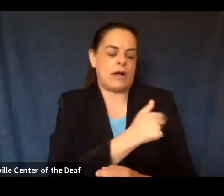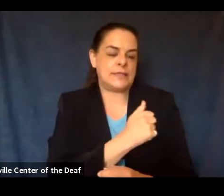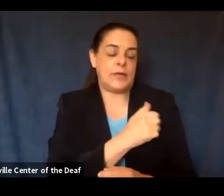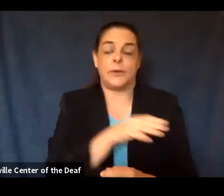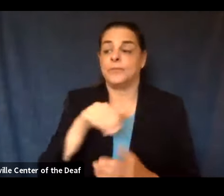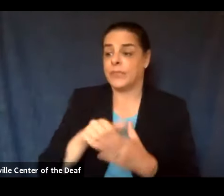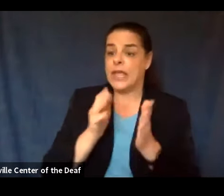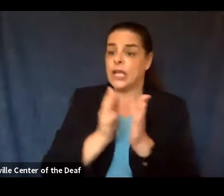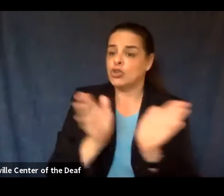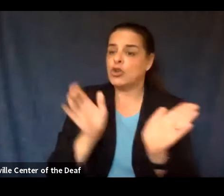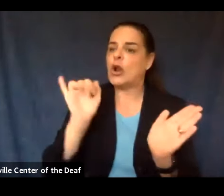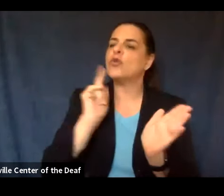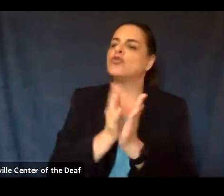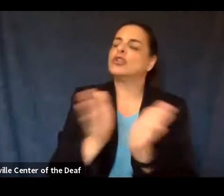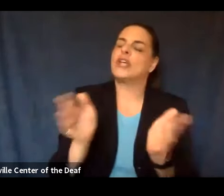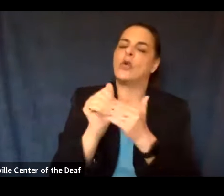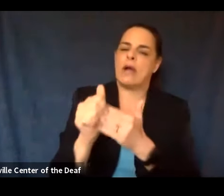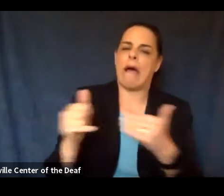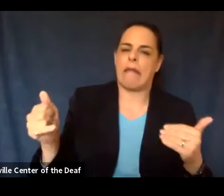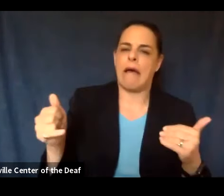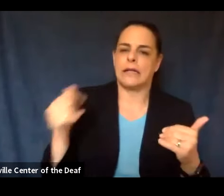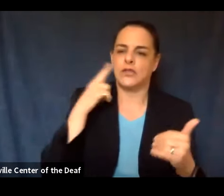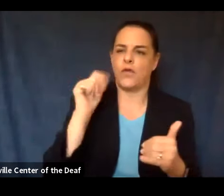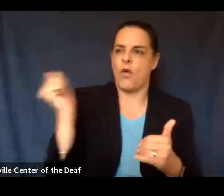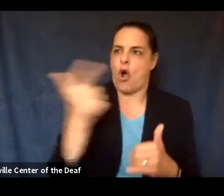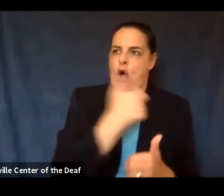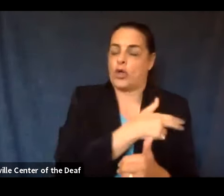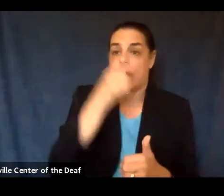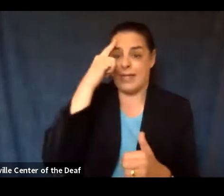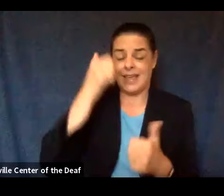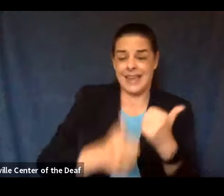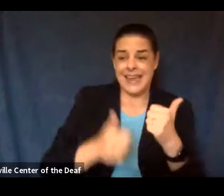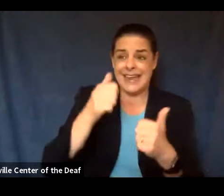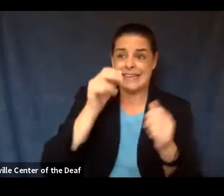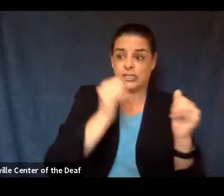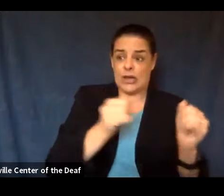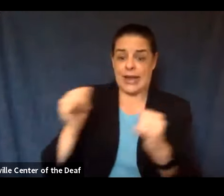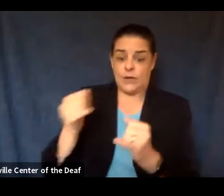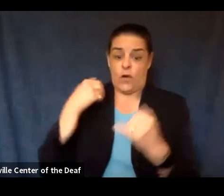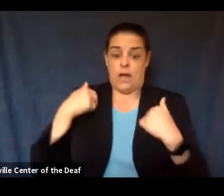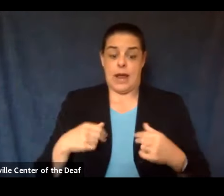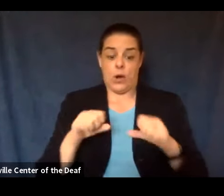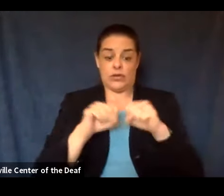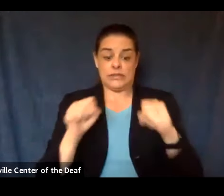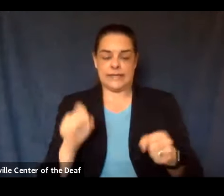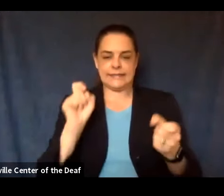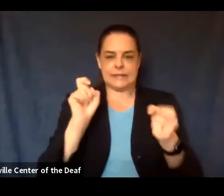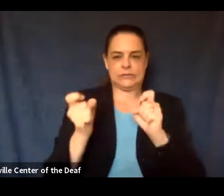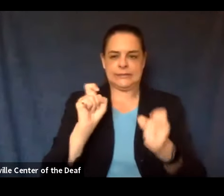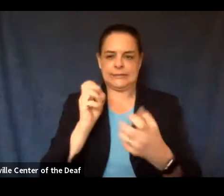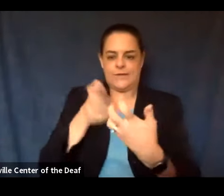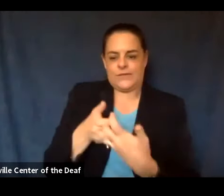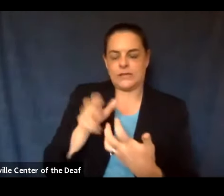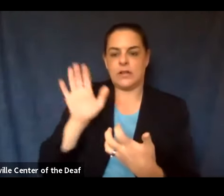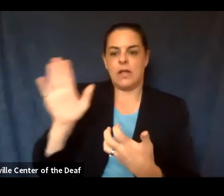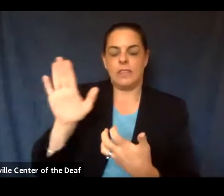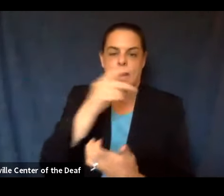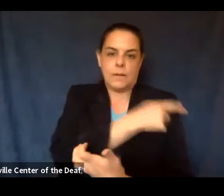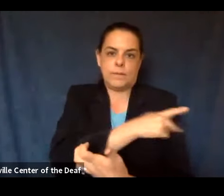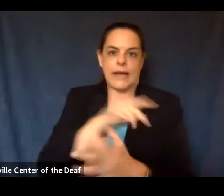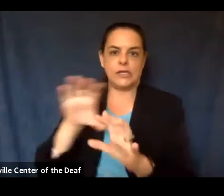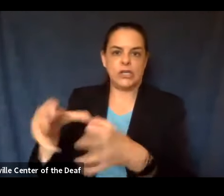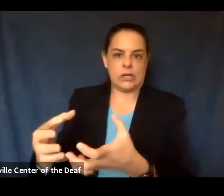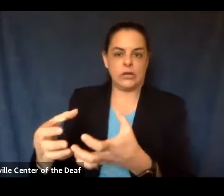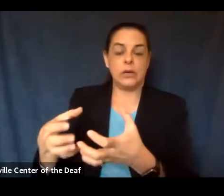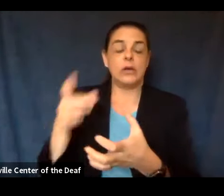general, those are general guidelines. I think each individual health system is adjusting that guideline based on their patient population.